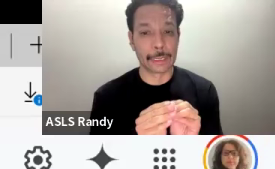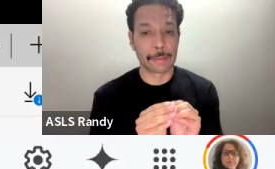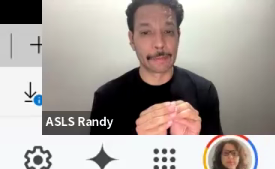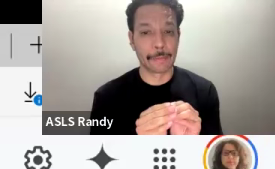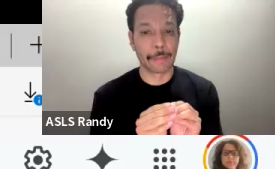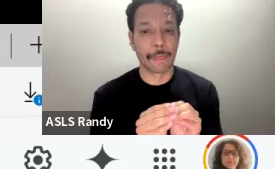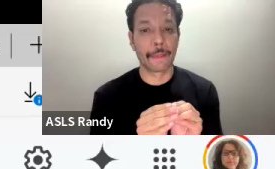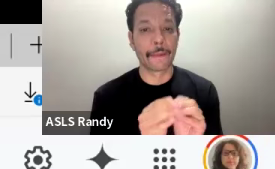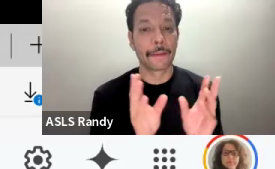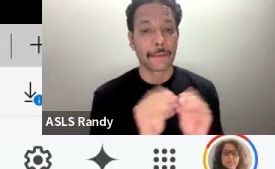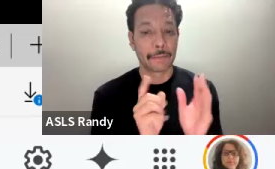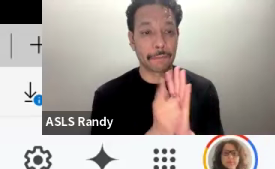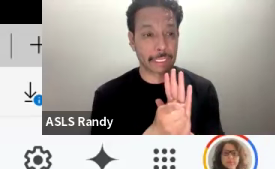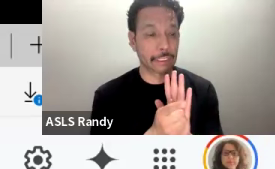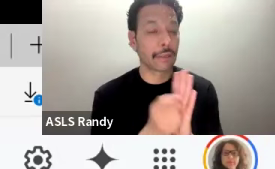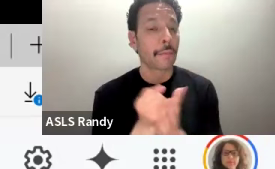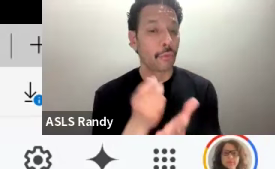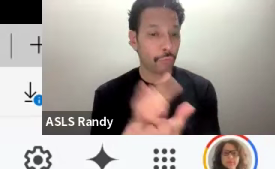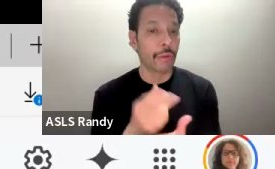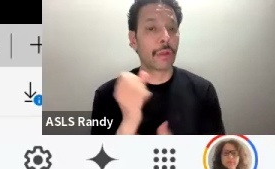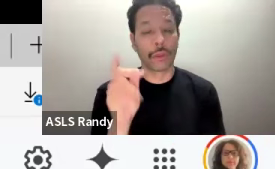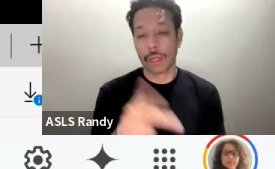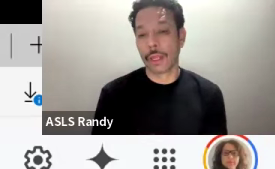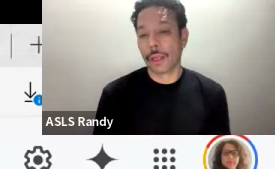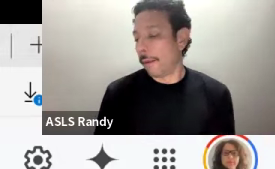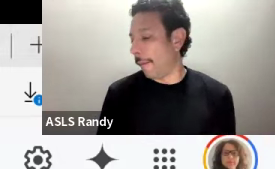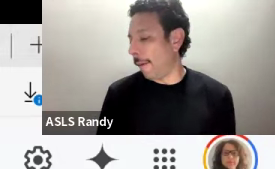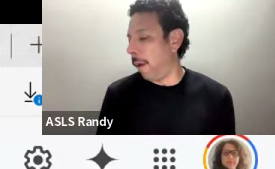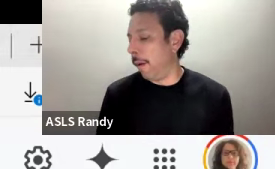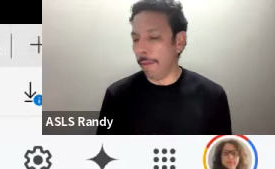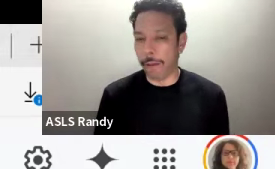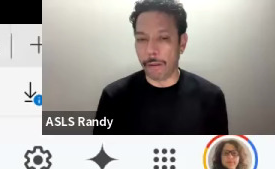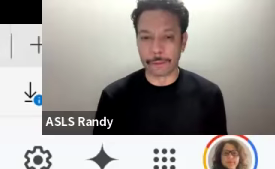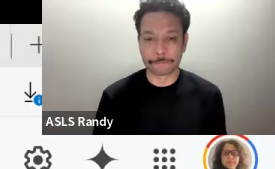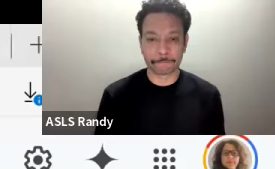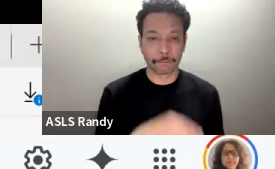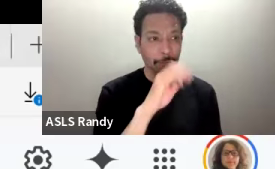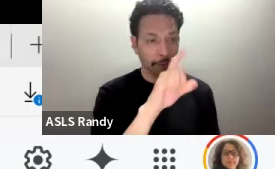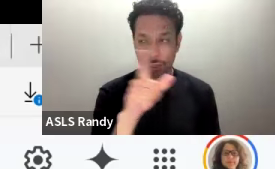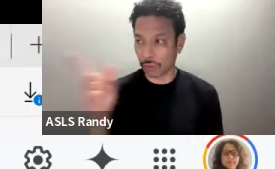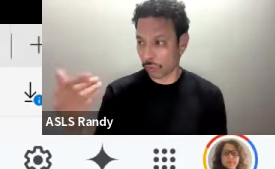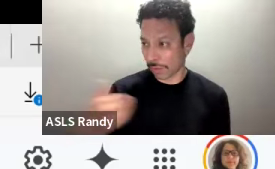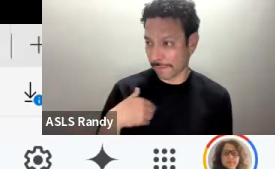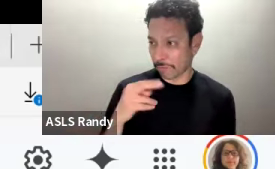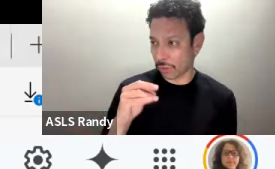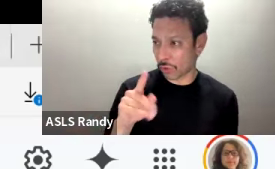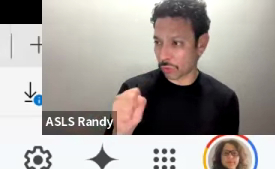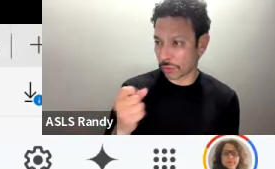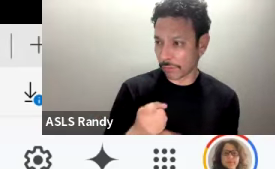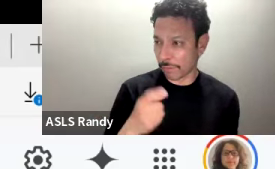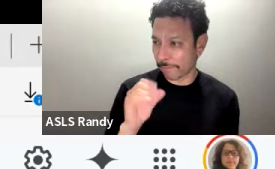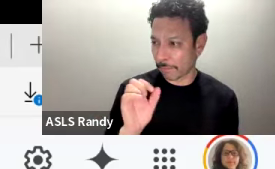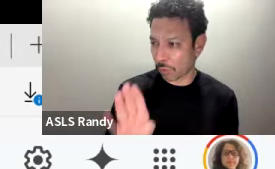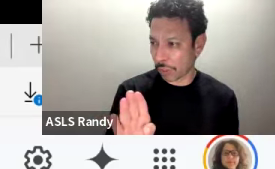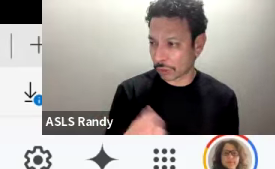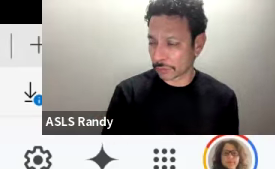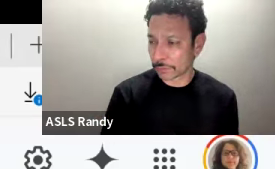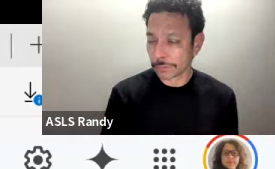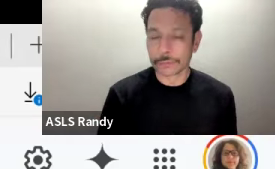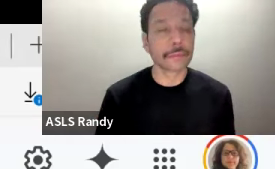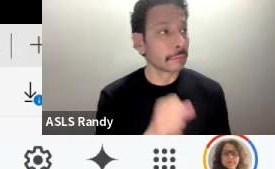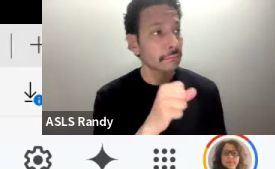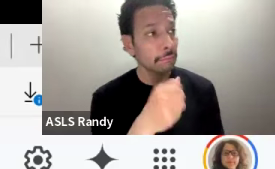meeting notes minutes are approved. Okay, Mel, do you have the notes from February?